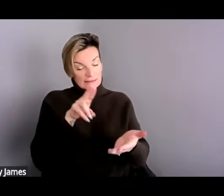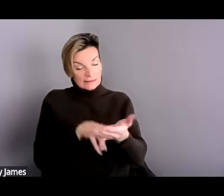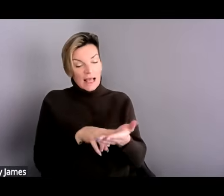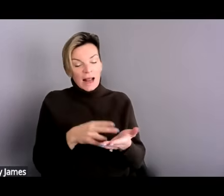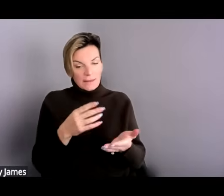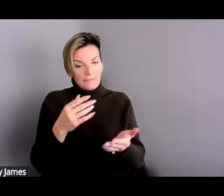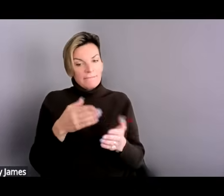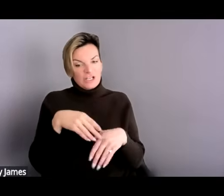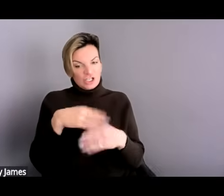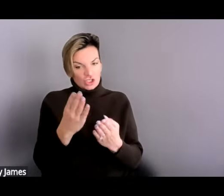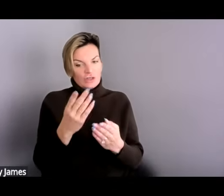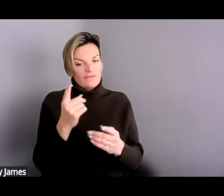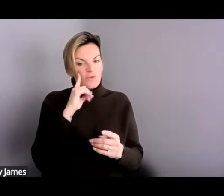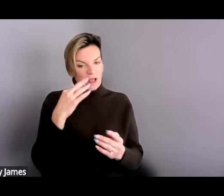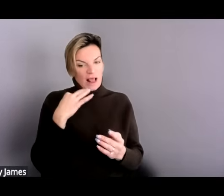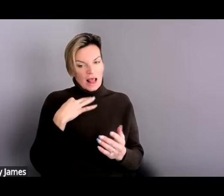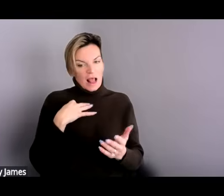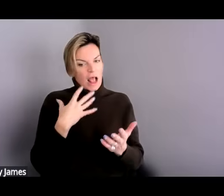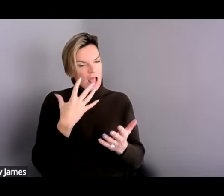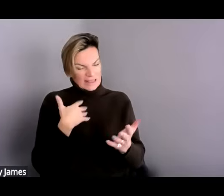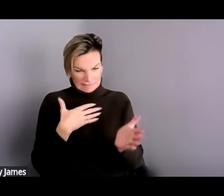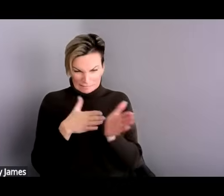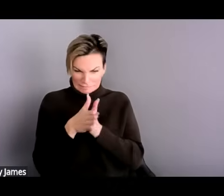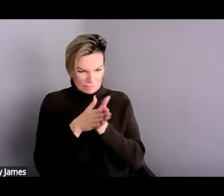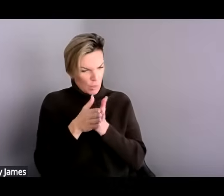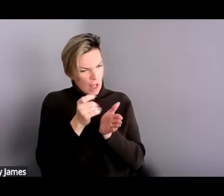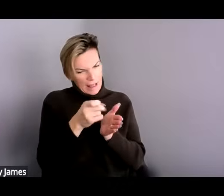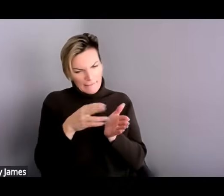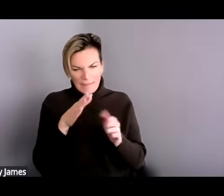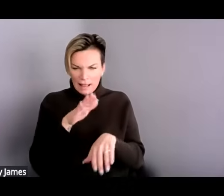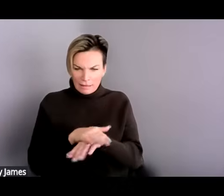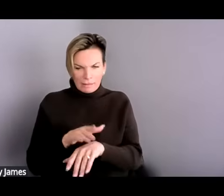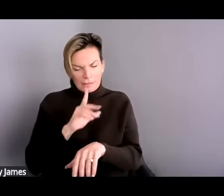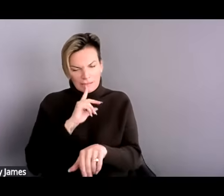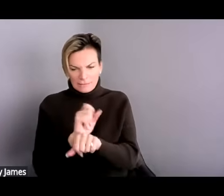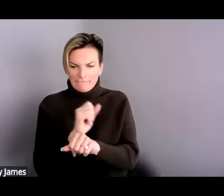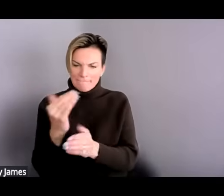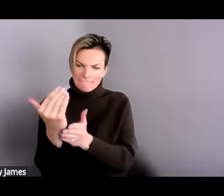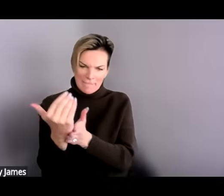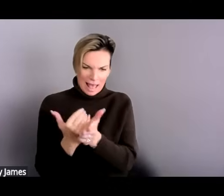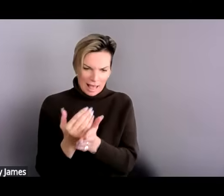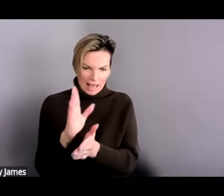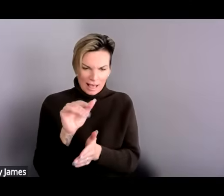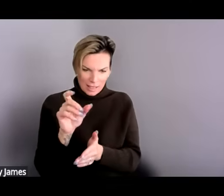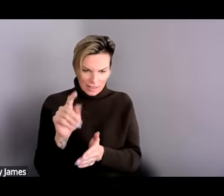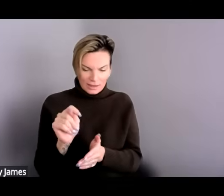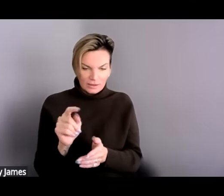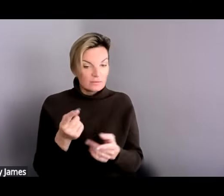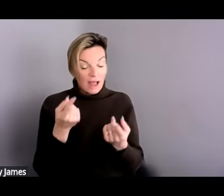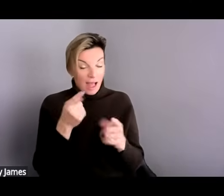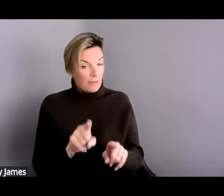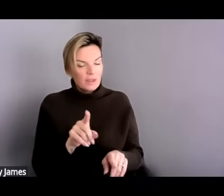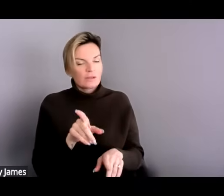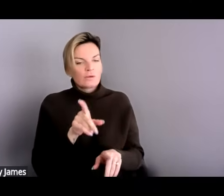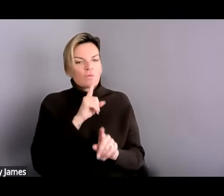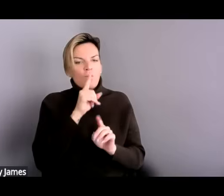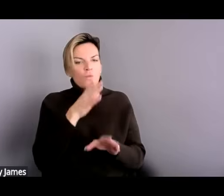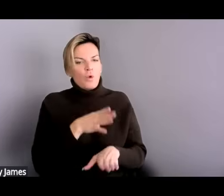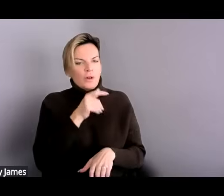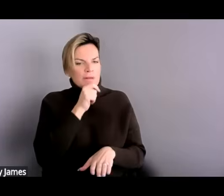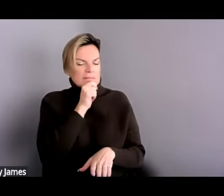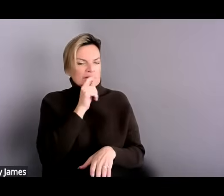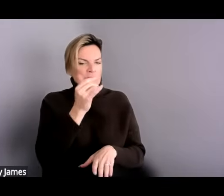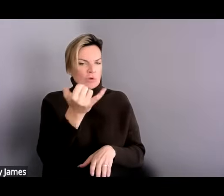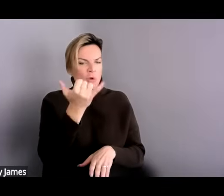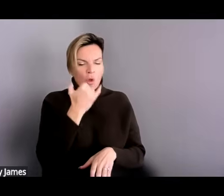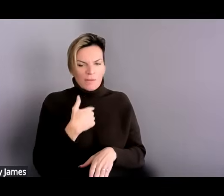who I supported. I wanted to see him get on the ballot. And a reporter called me and said, your